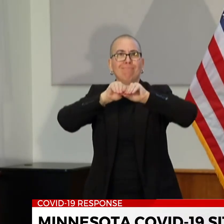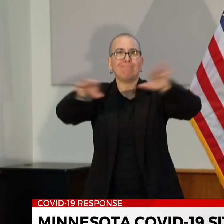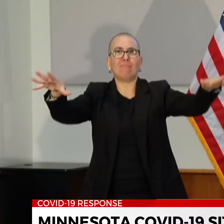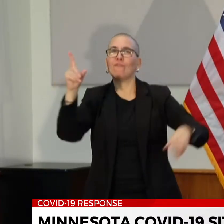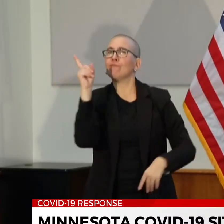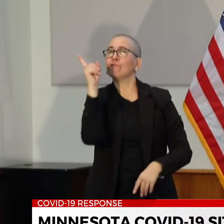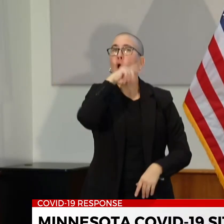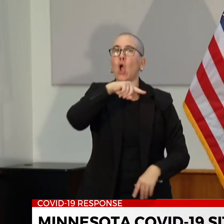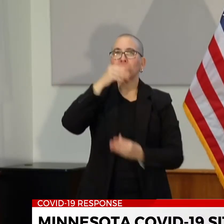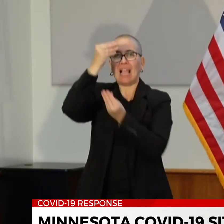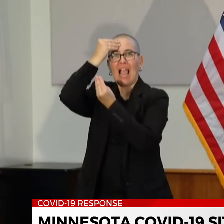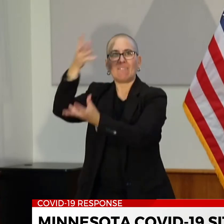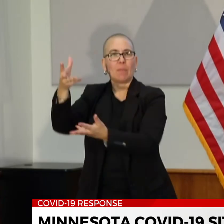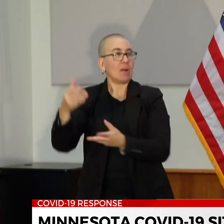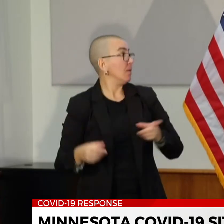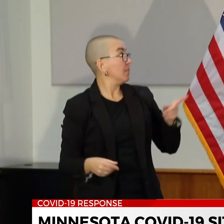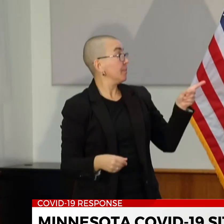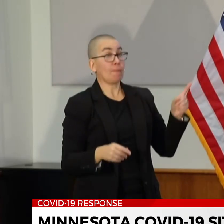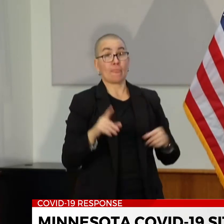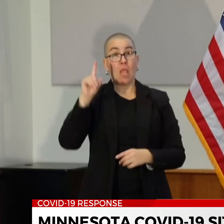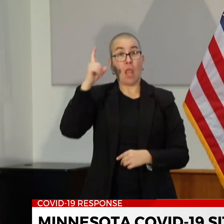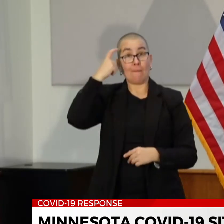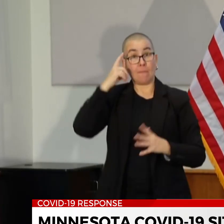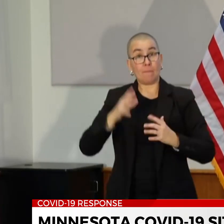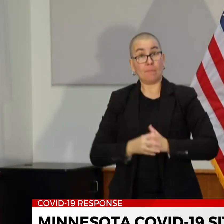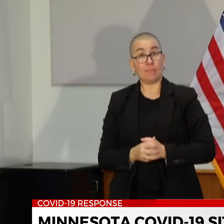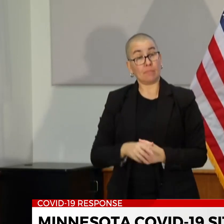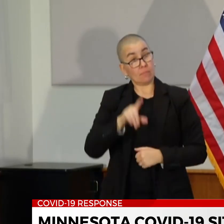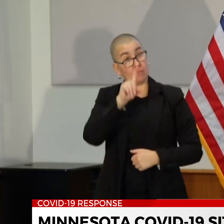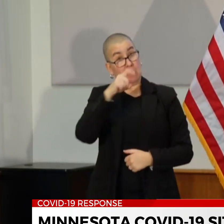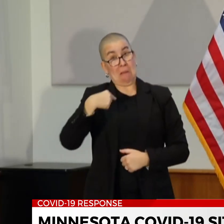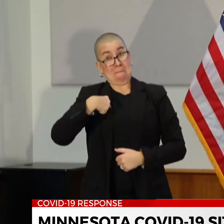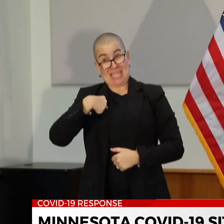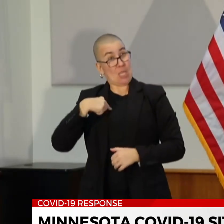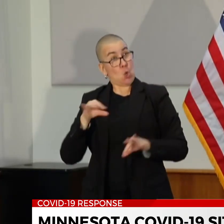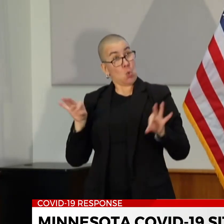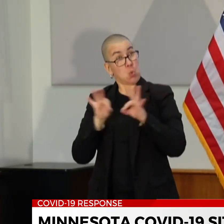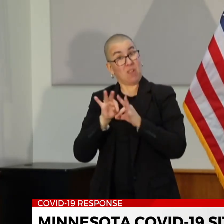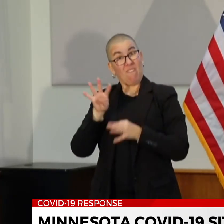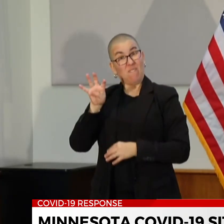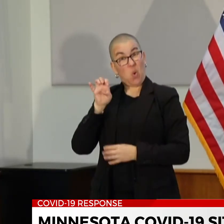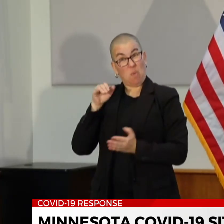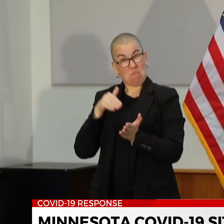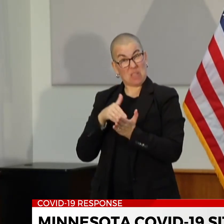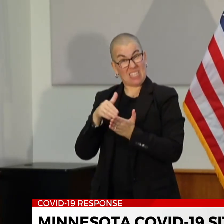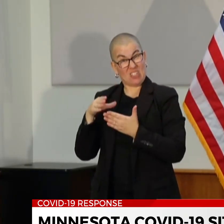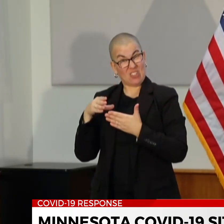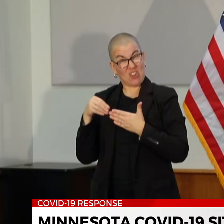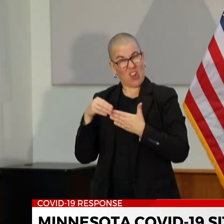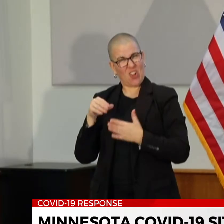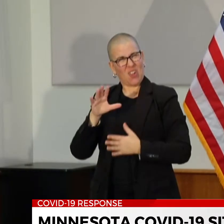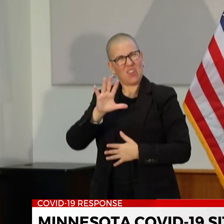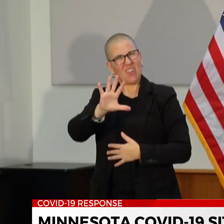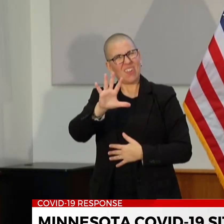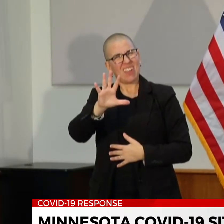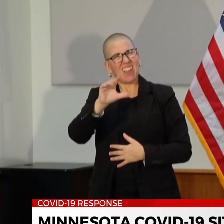Yeah, it's funny. They would believe I'm worth $400 million, but they don't believe I ran my 8 mile on Thursday morning down Summit and Mississippi